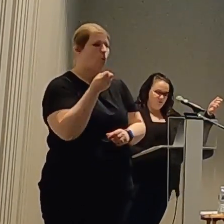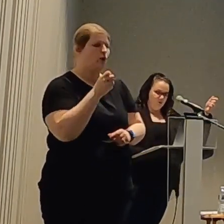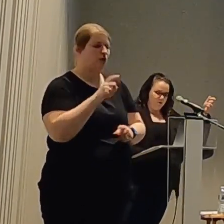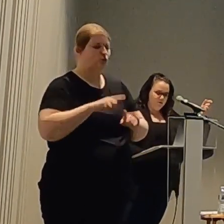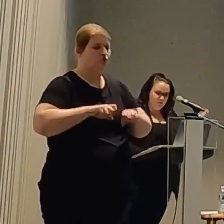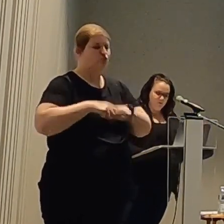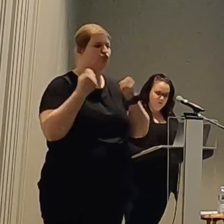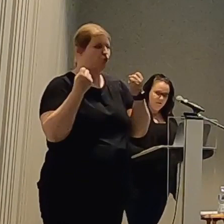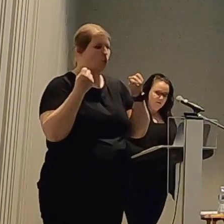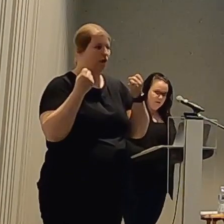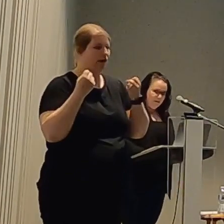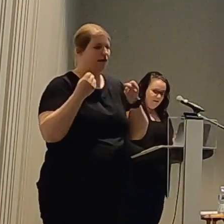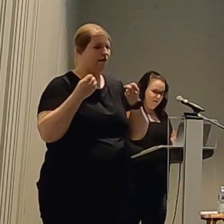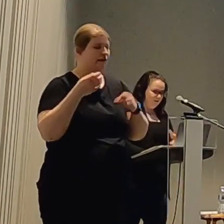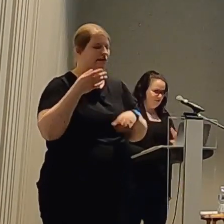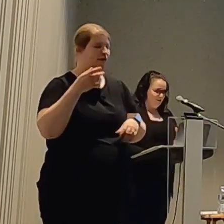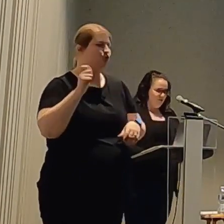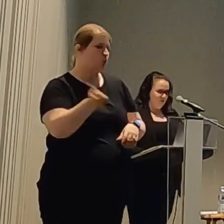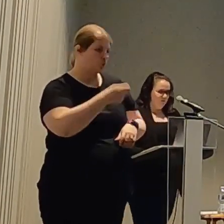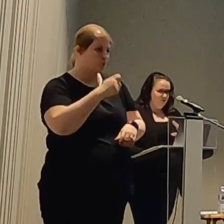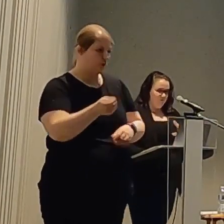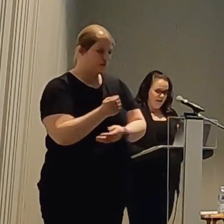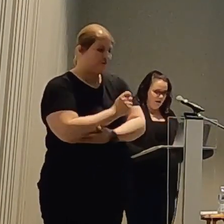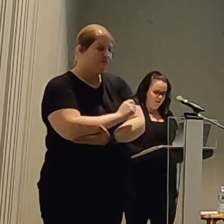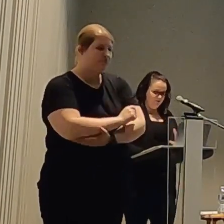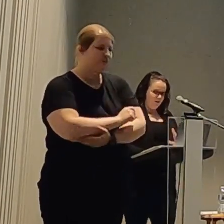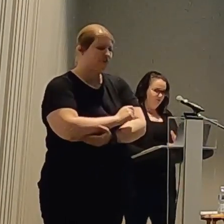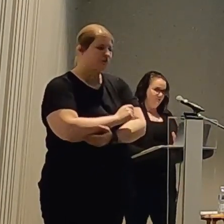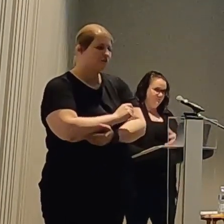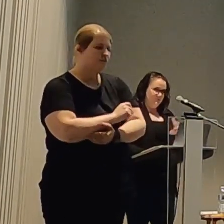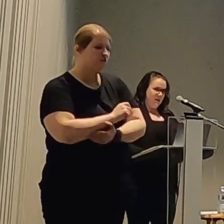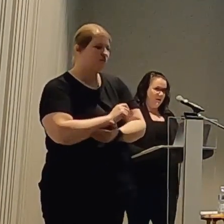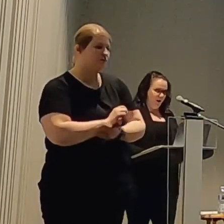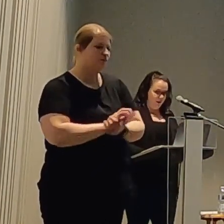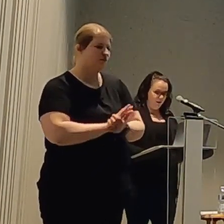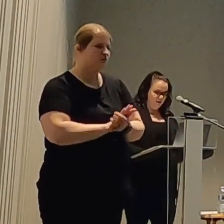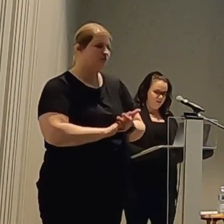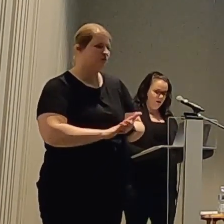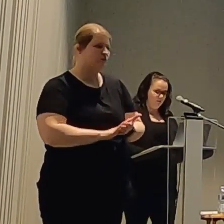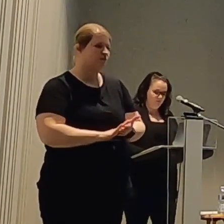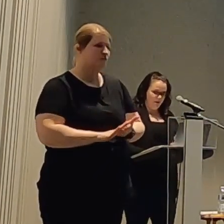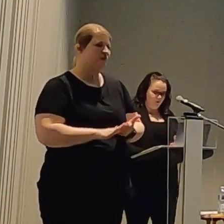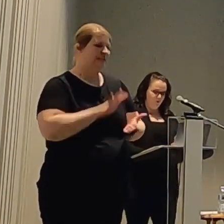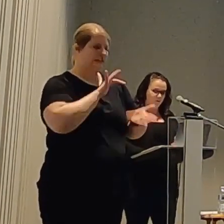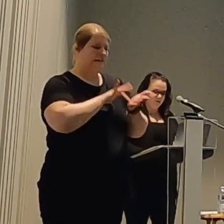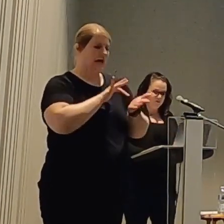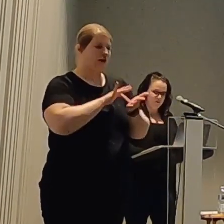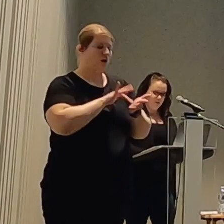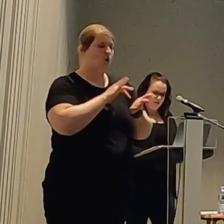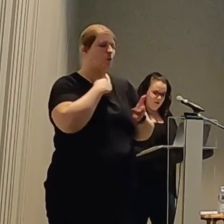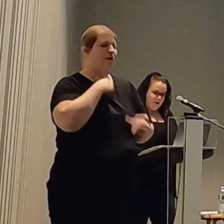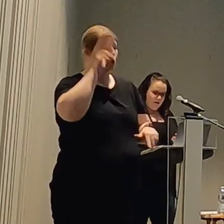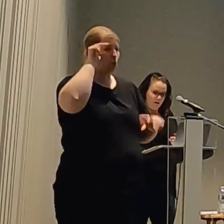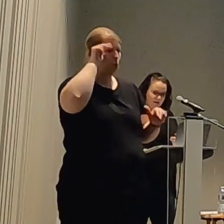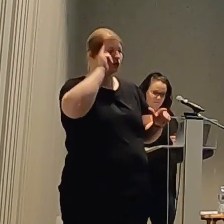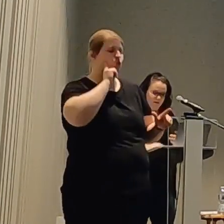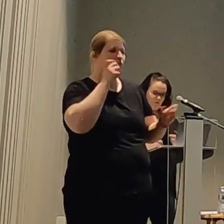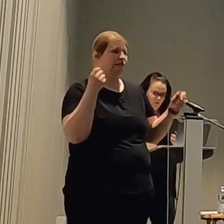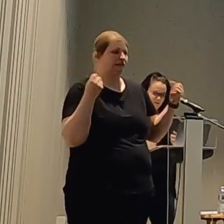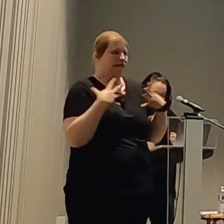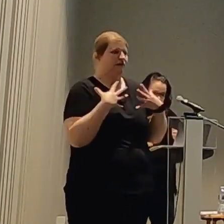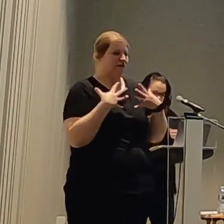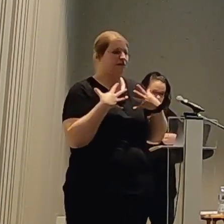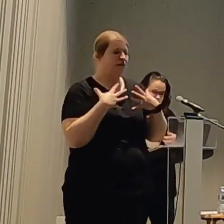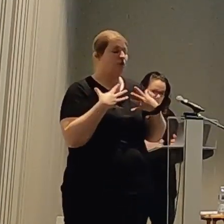broken sword. In the center, we have an iconic, terrified horse.